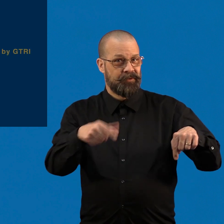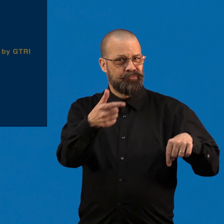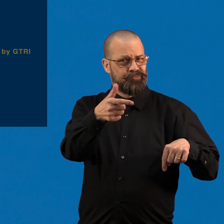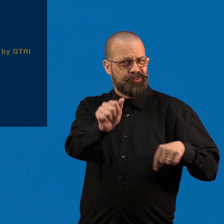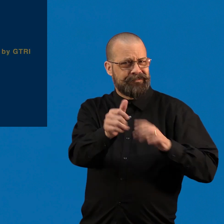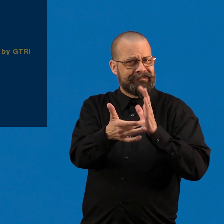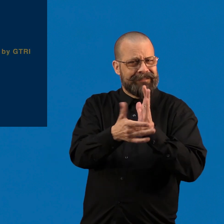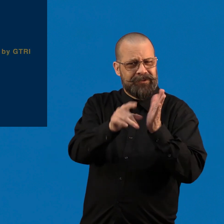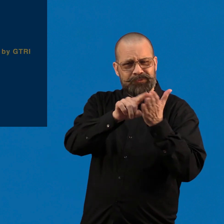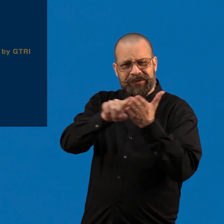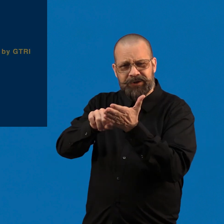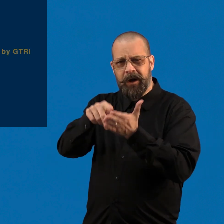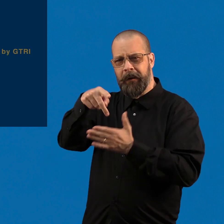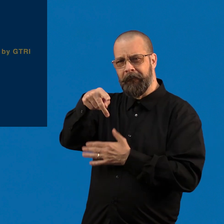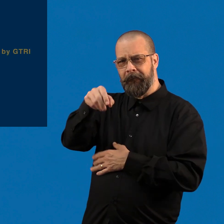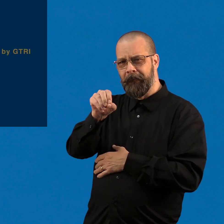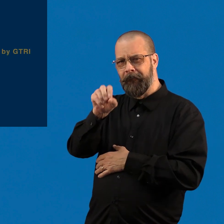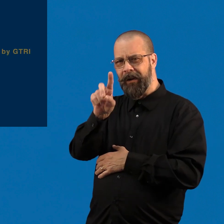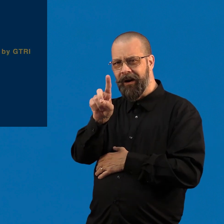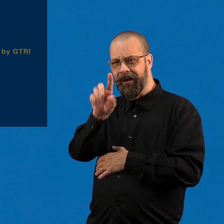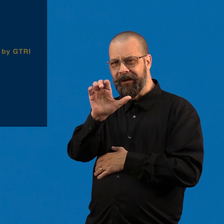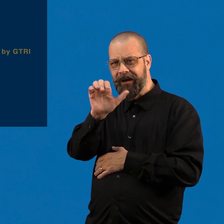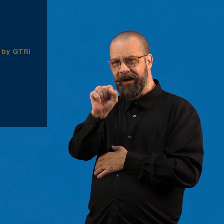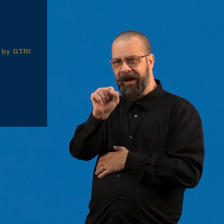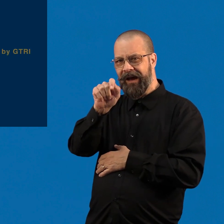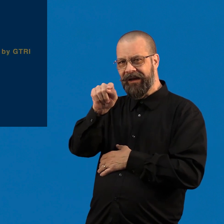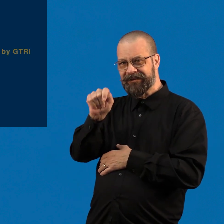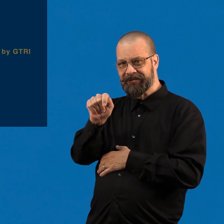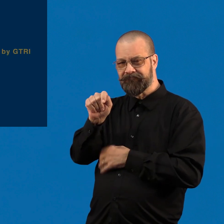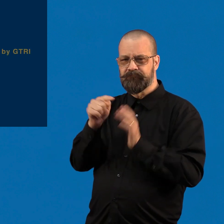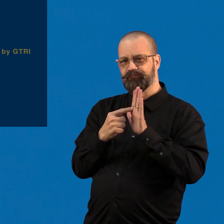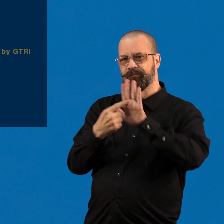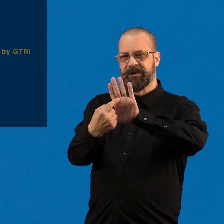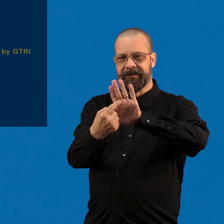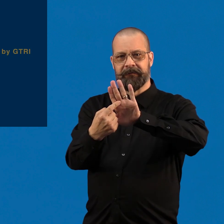This is the Georgia Tech Research Podcast, presented by